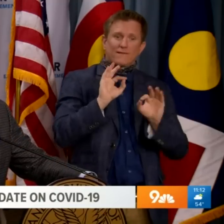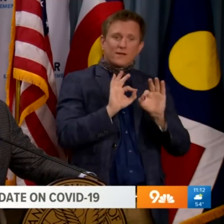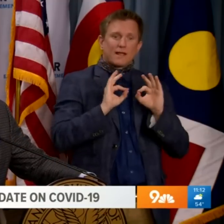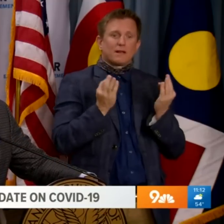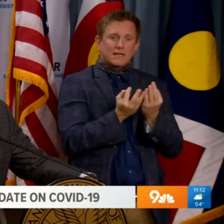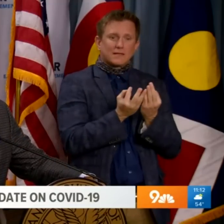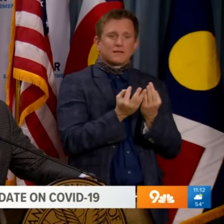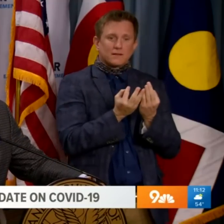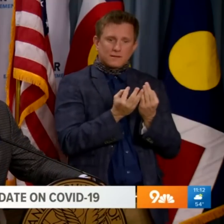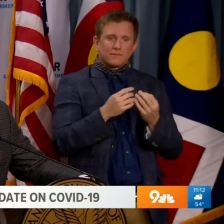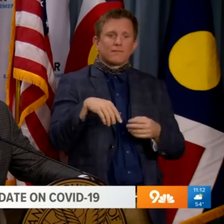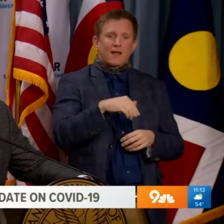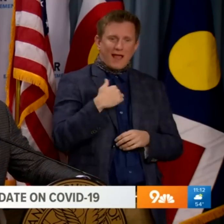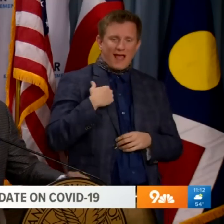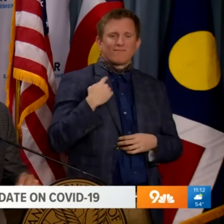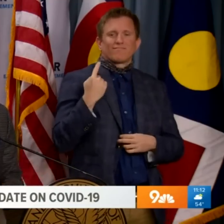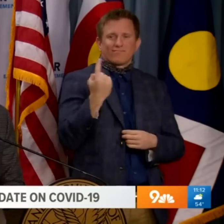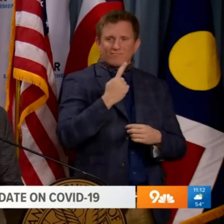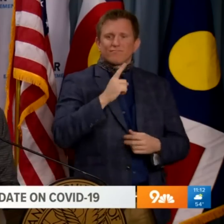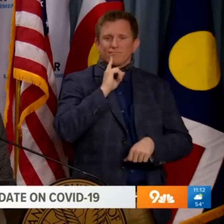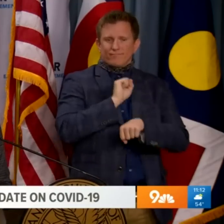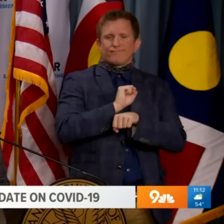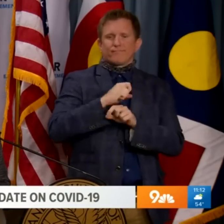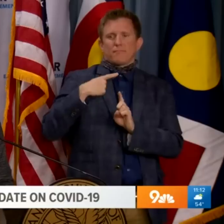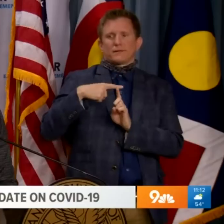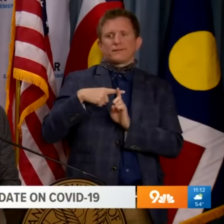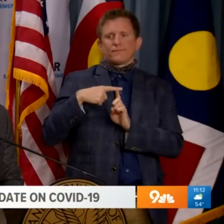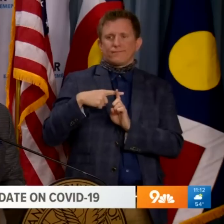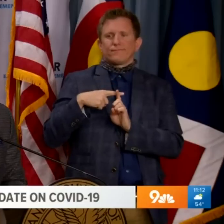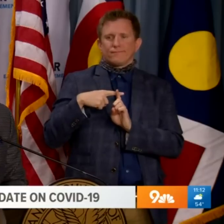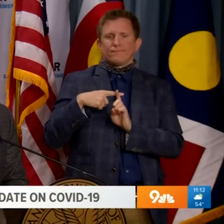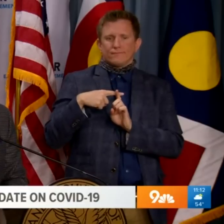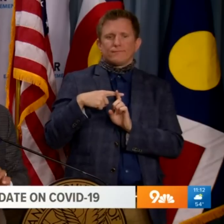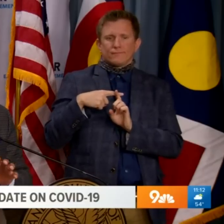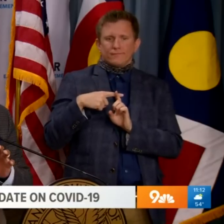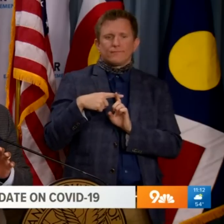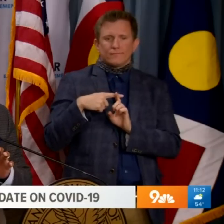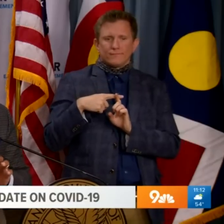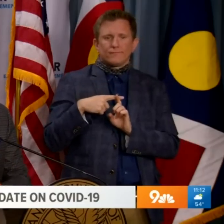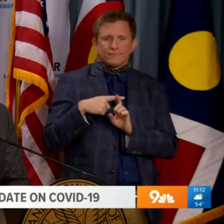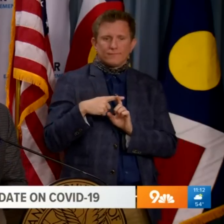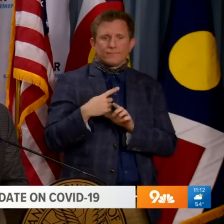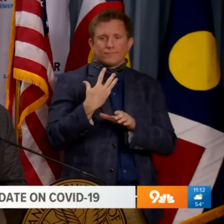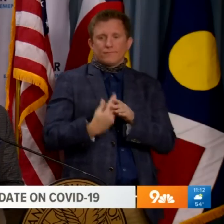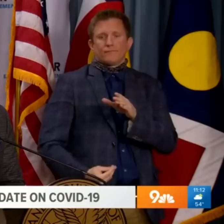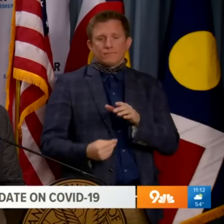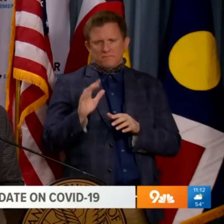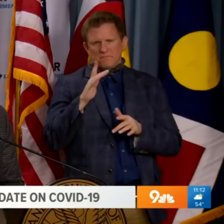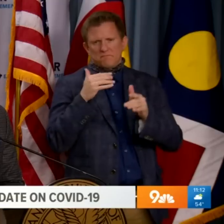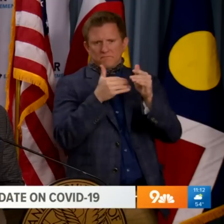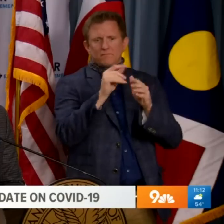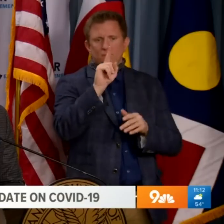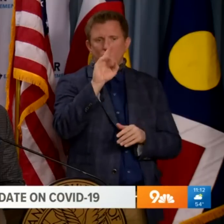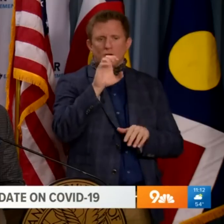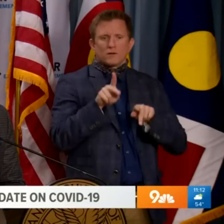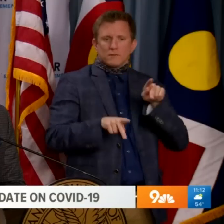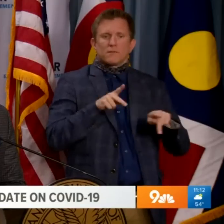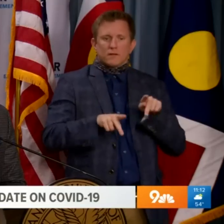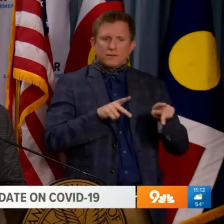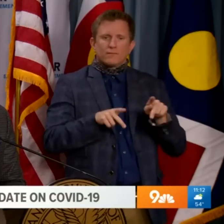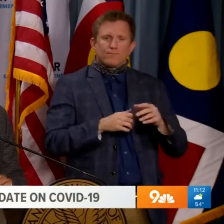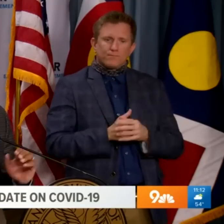I want to again issue our deepest thoughts and prayers to all family members who have been impacted by this virus. Today, we know